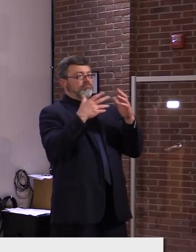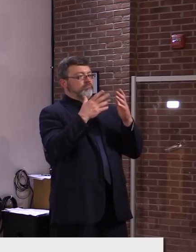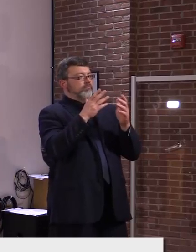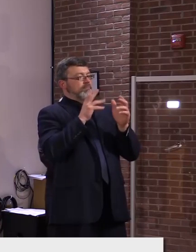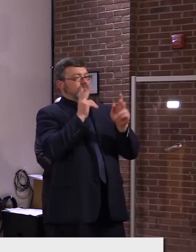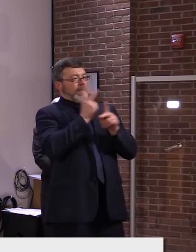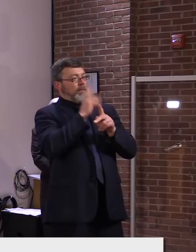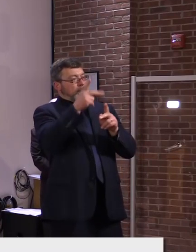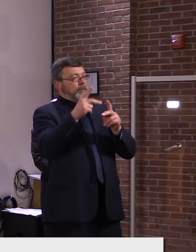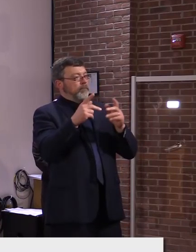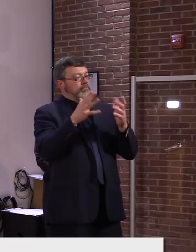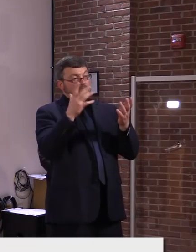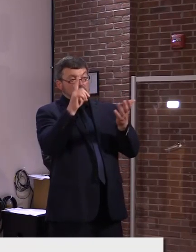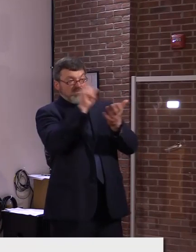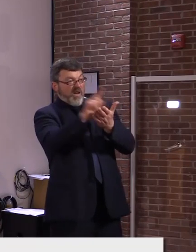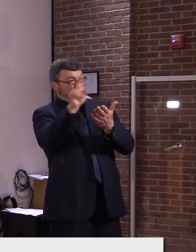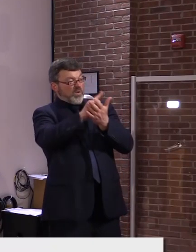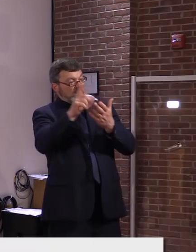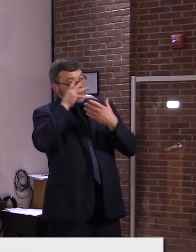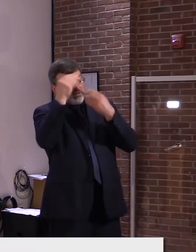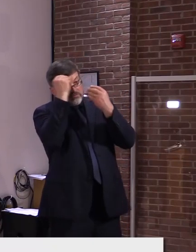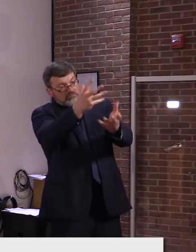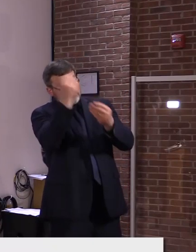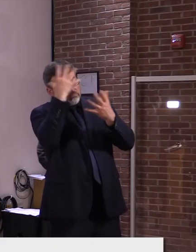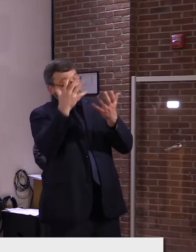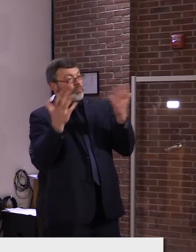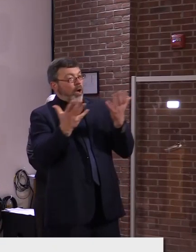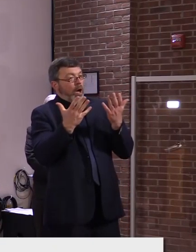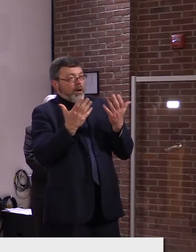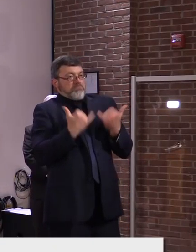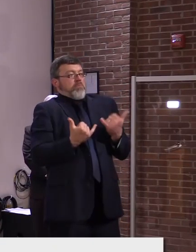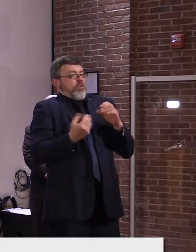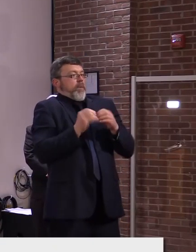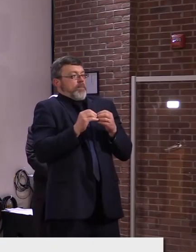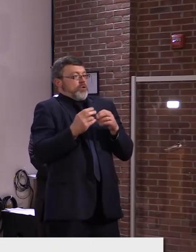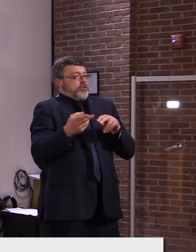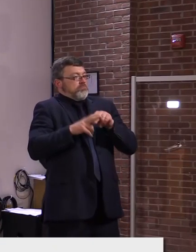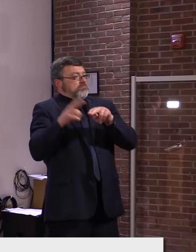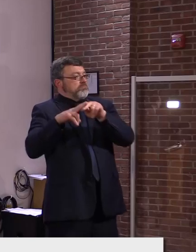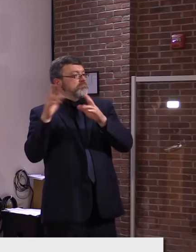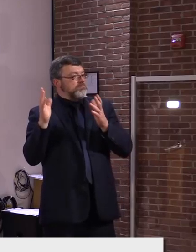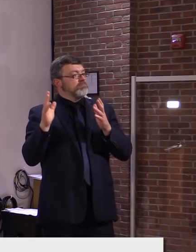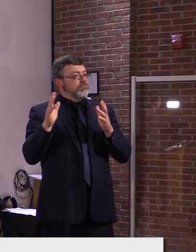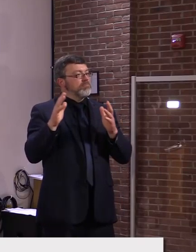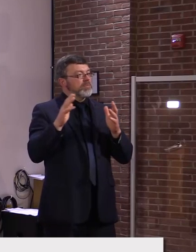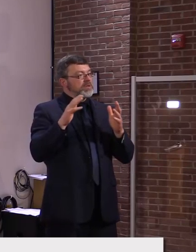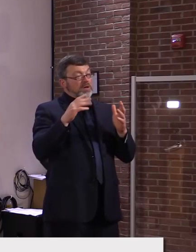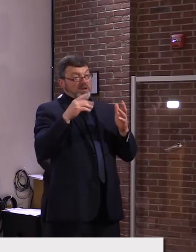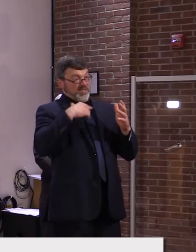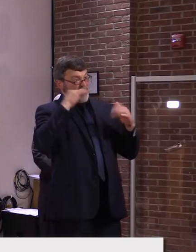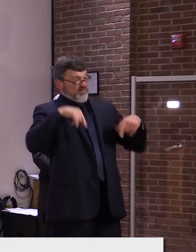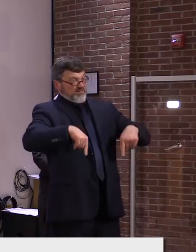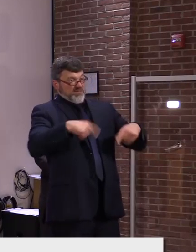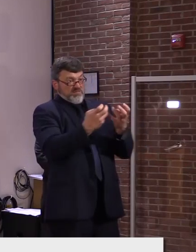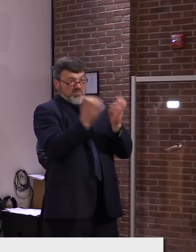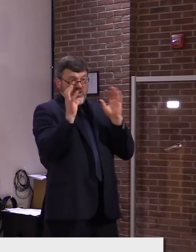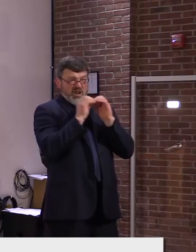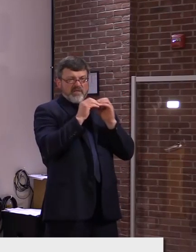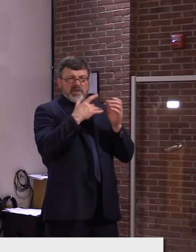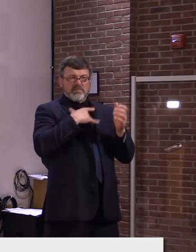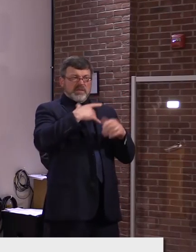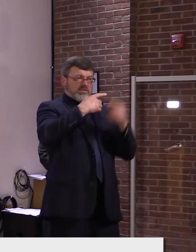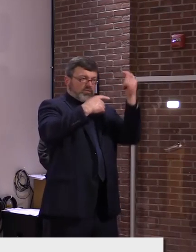know if anything changes. But I would be very, very surprised if things change at this point in time. All of the